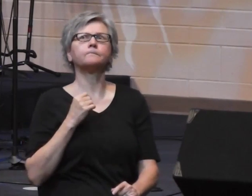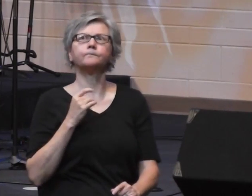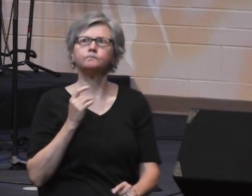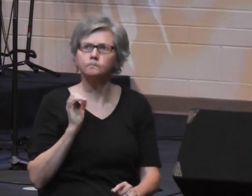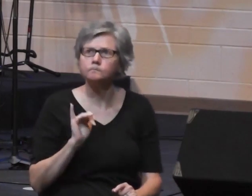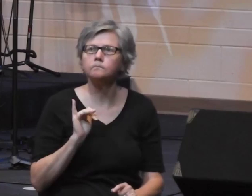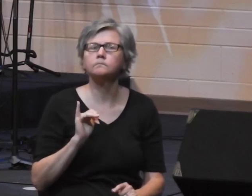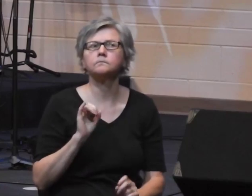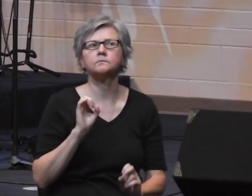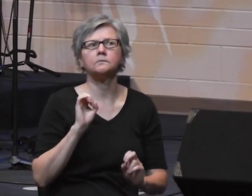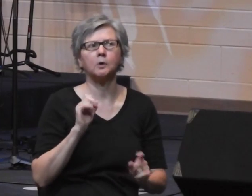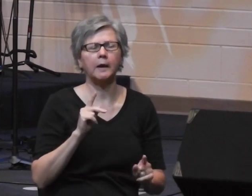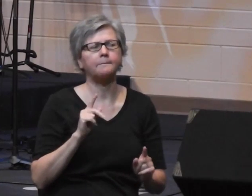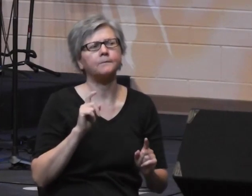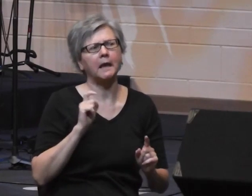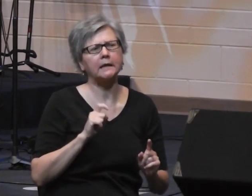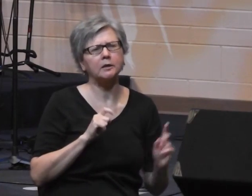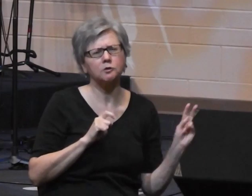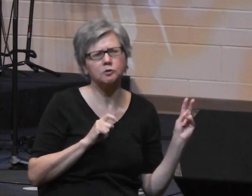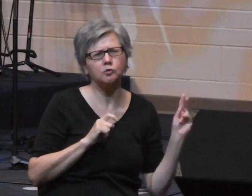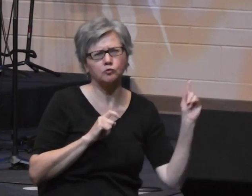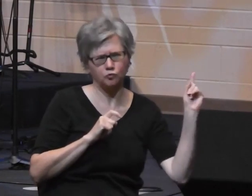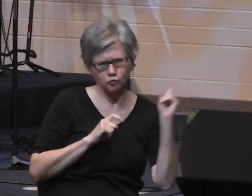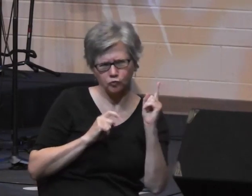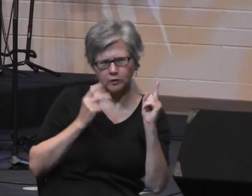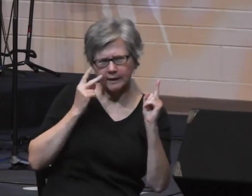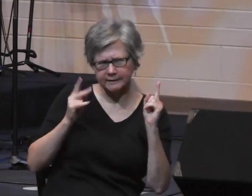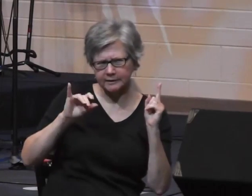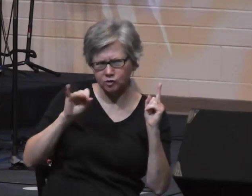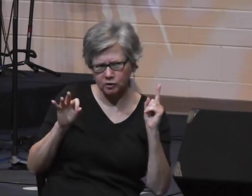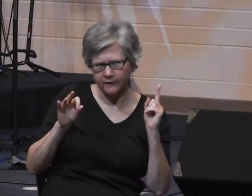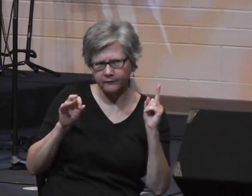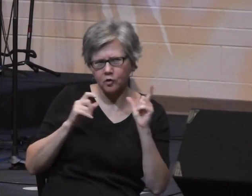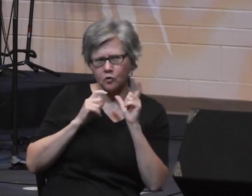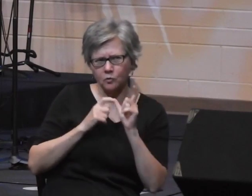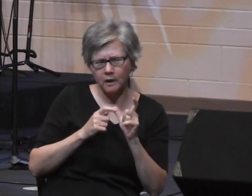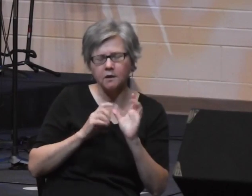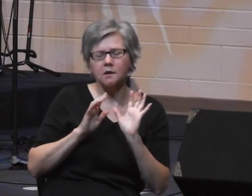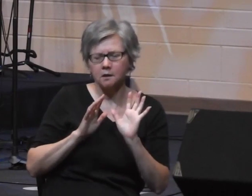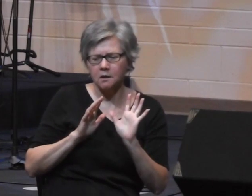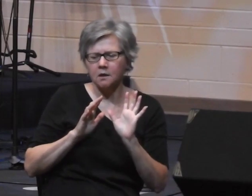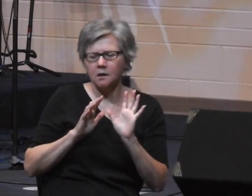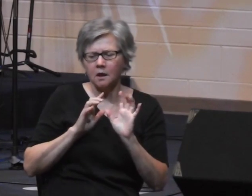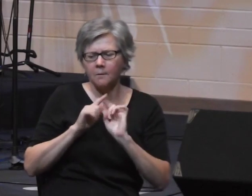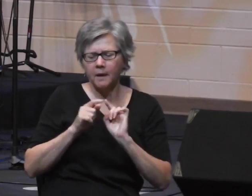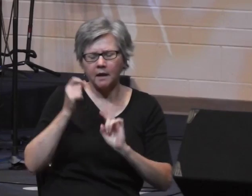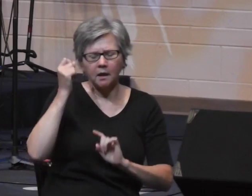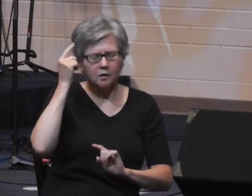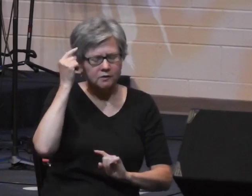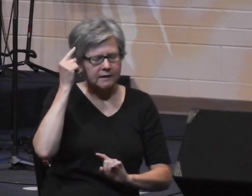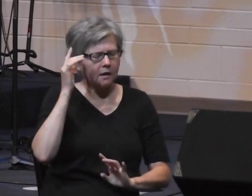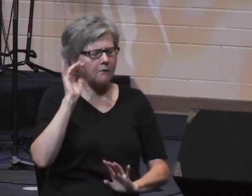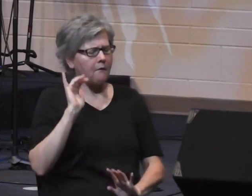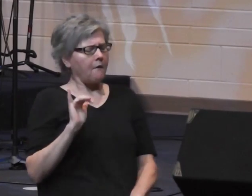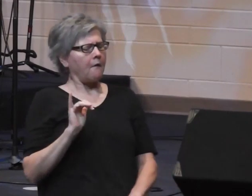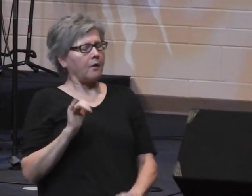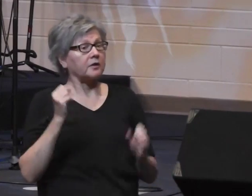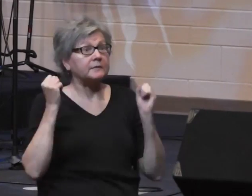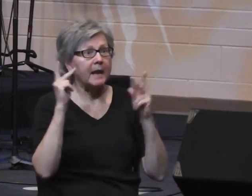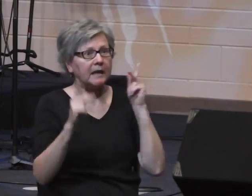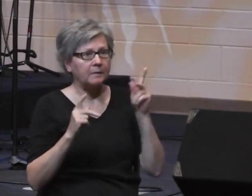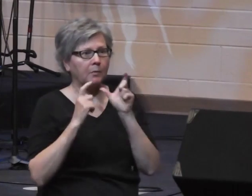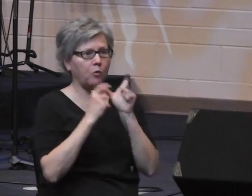So I went to see Jeff run. But there's 700 other people who came to run, 350 others who are